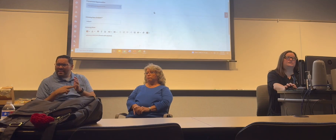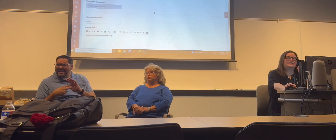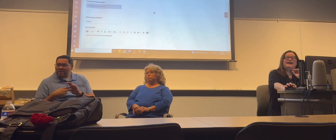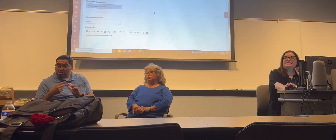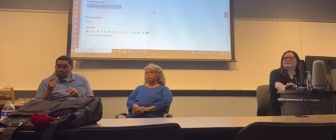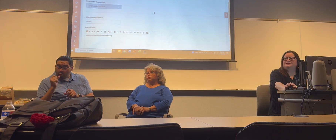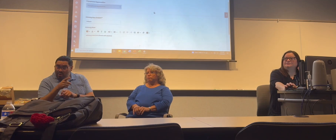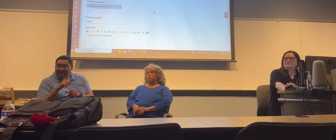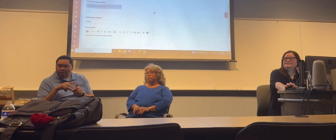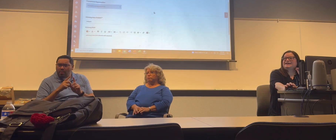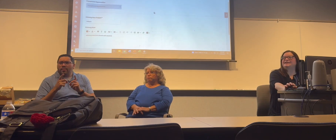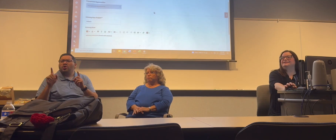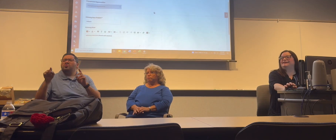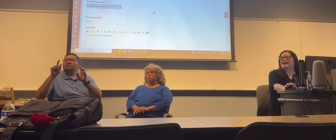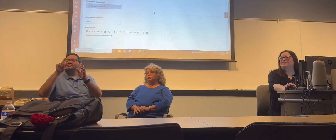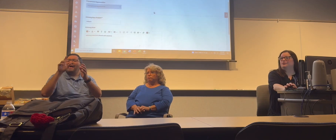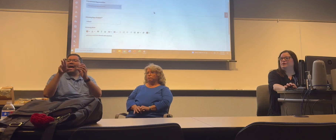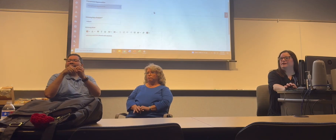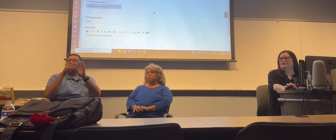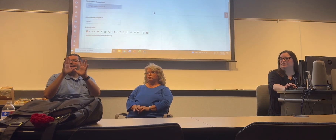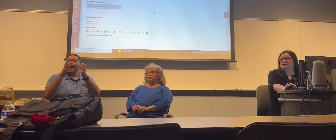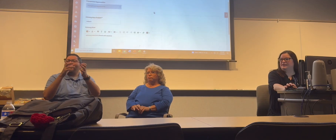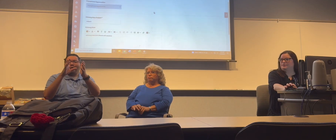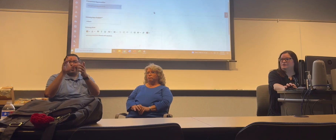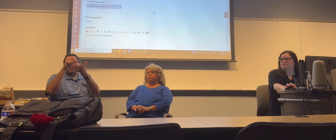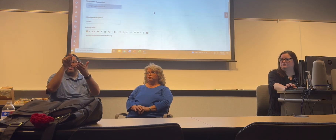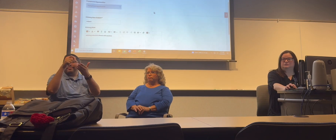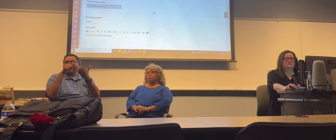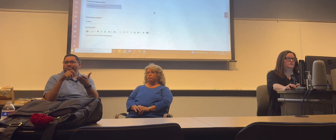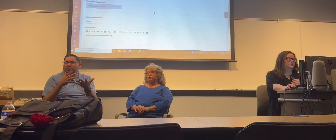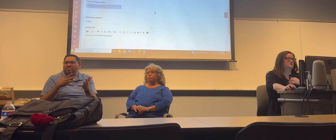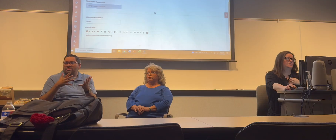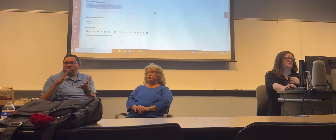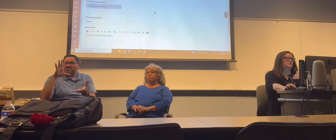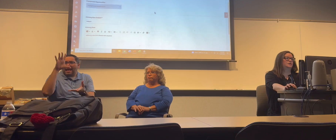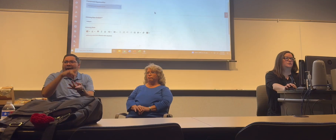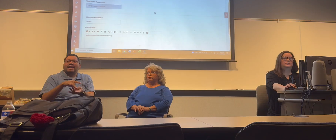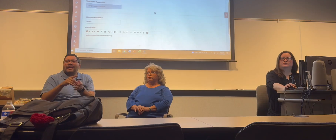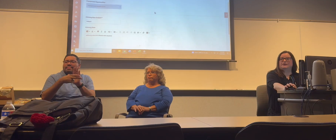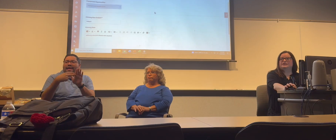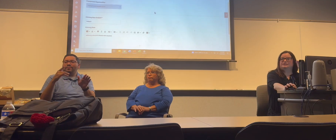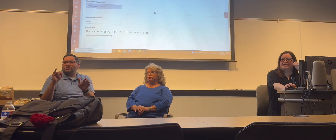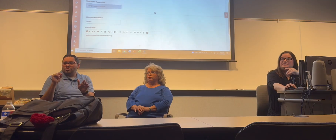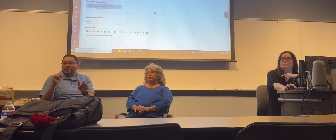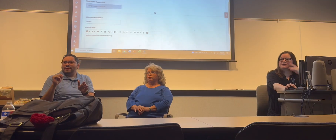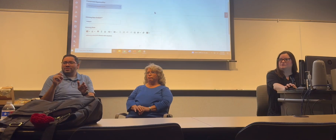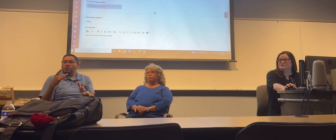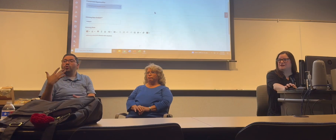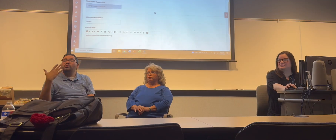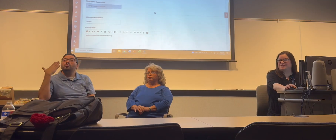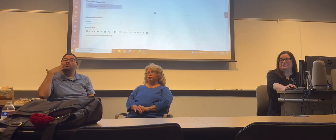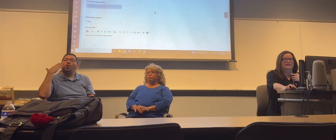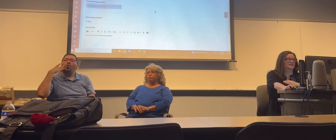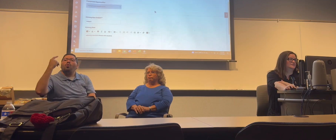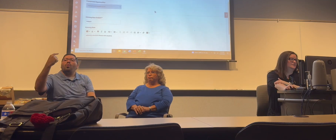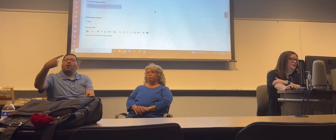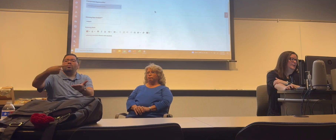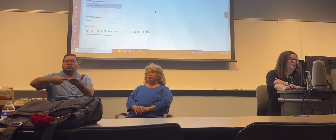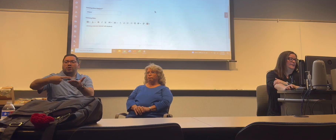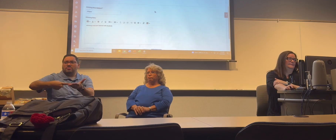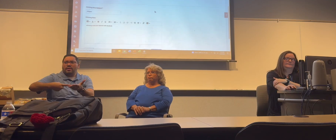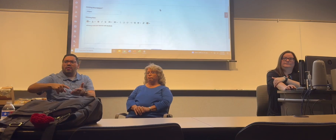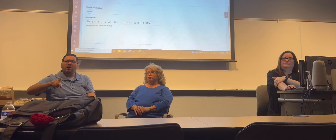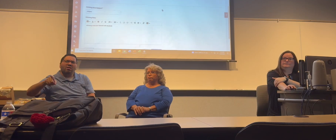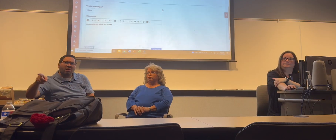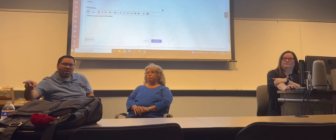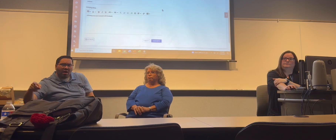No, it's just adding It's just adding a information. category or a label to it, so you know at a glance what was talked about, I guess.